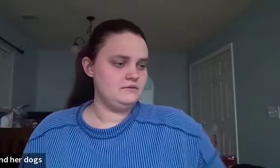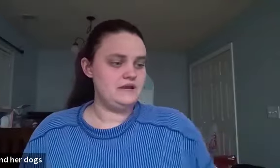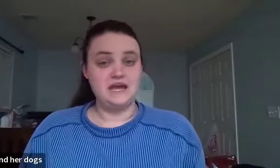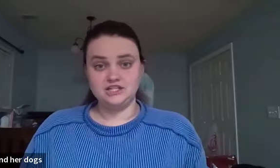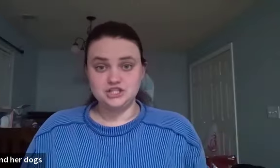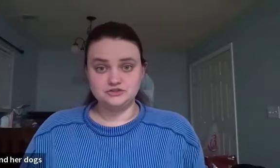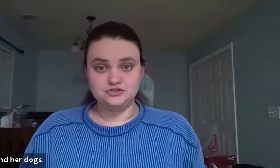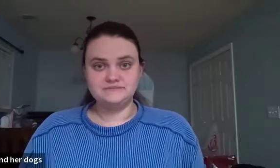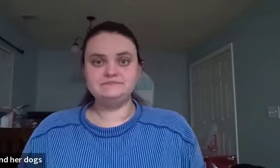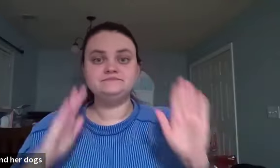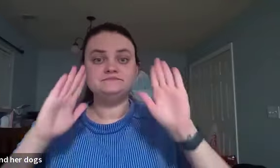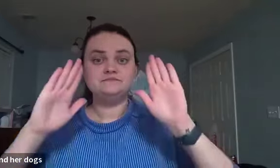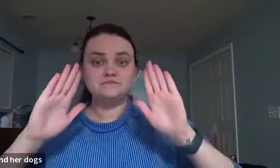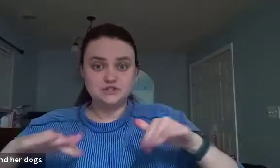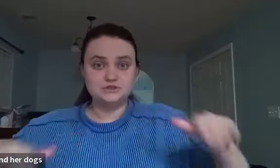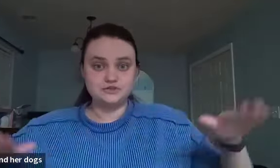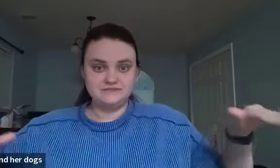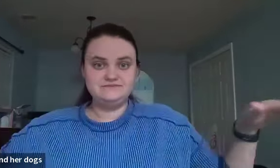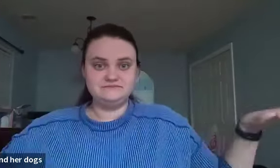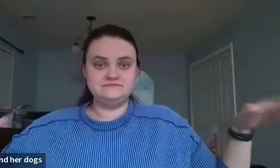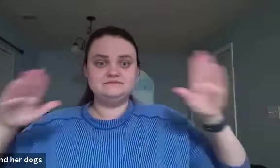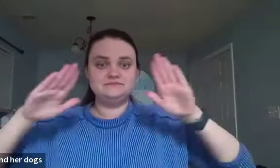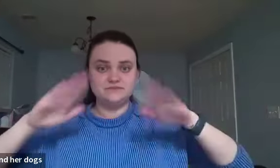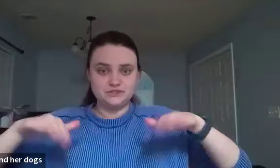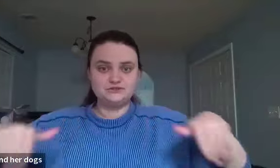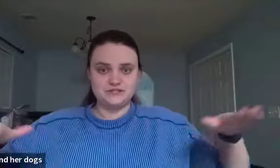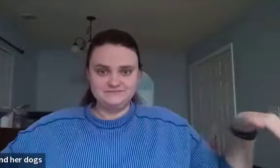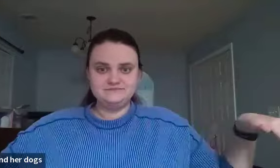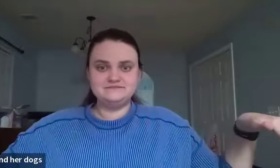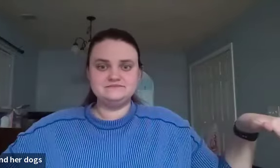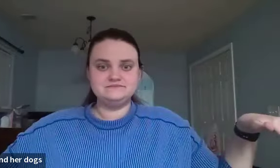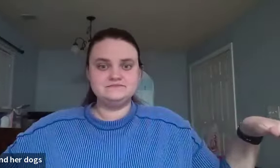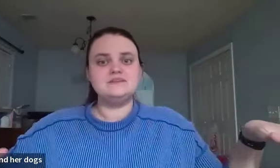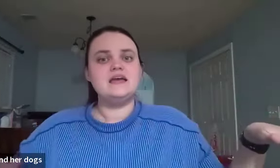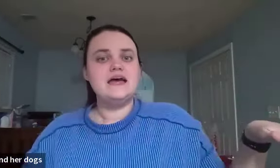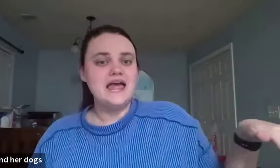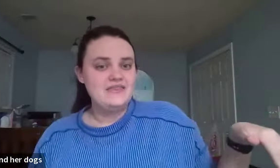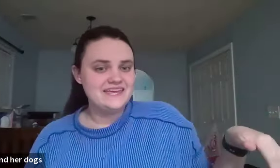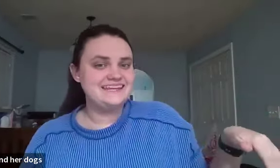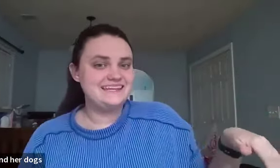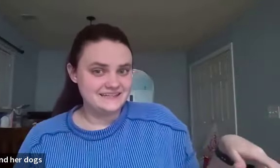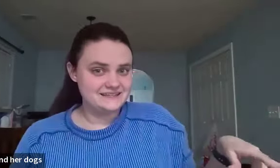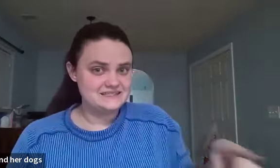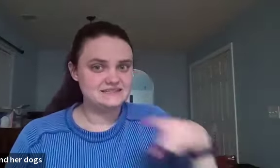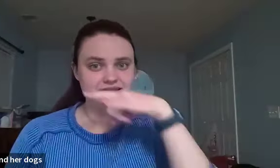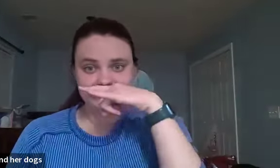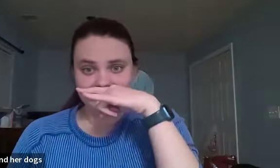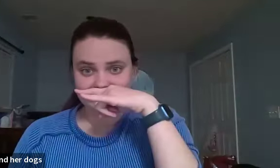Then we had children, children, children. And then kids,